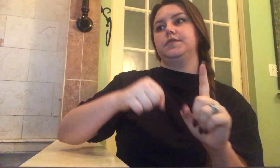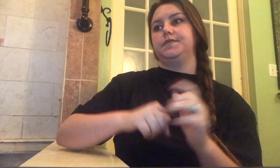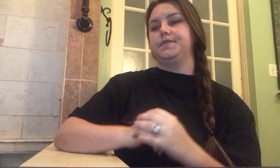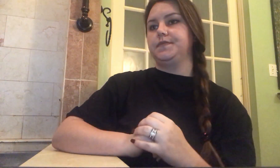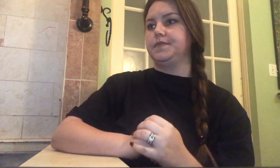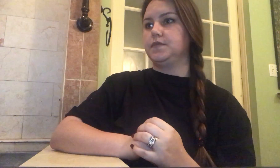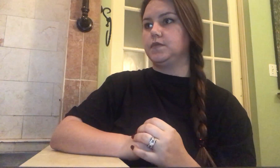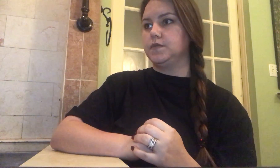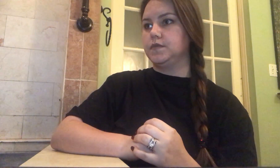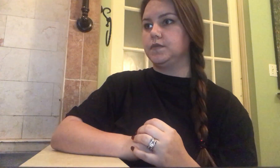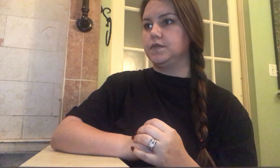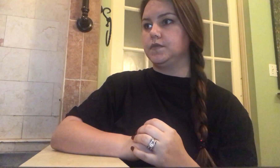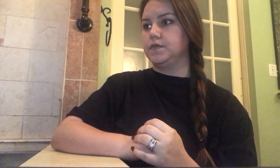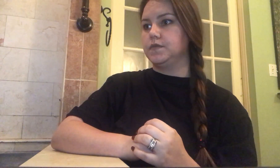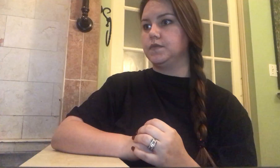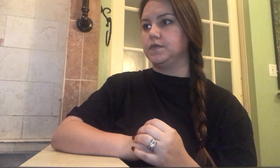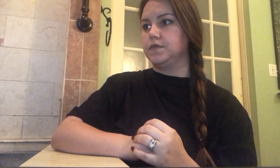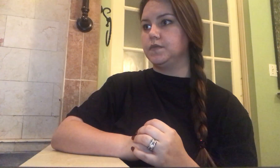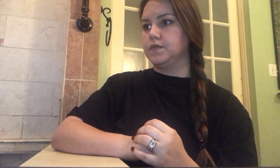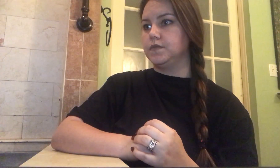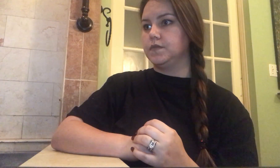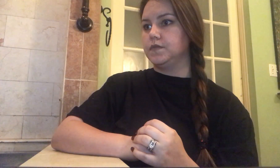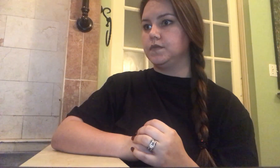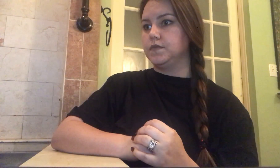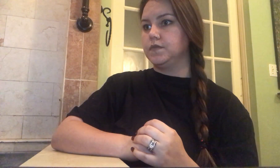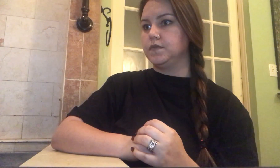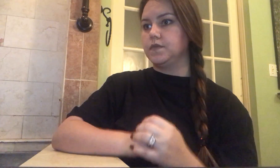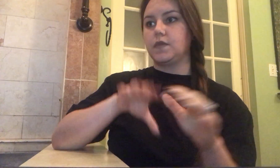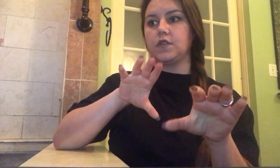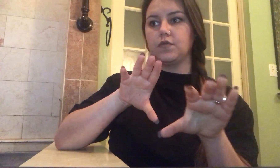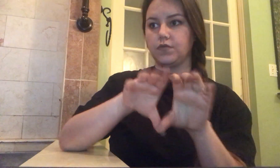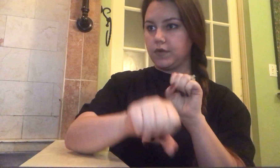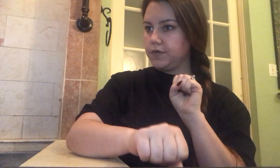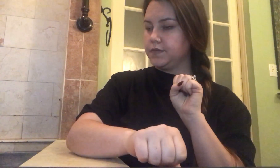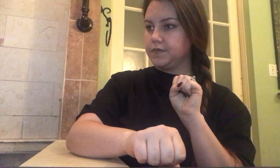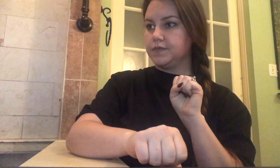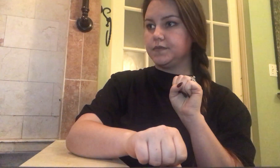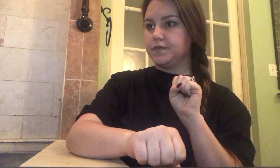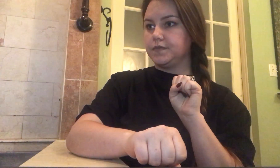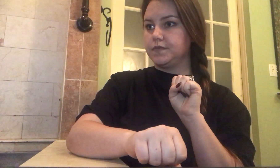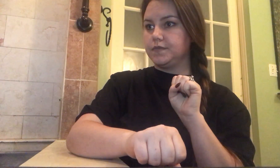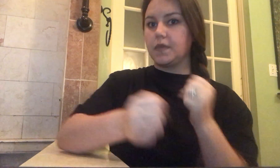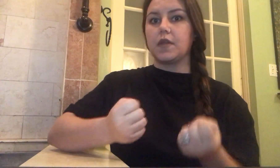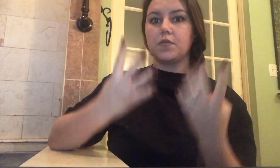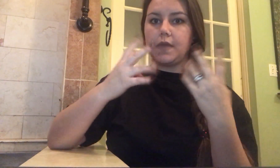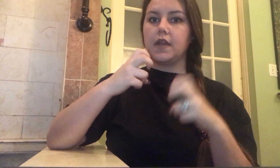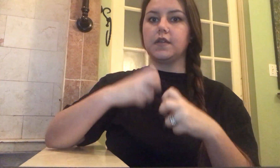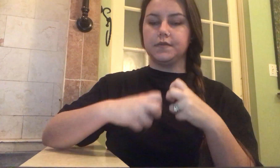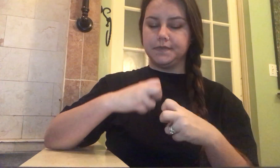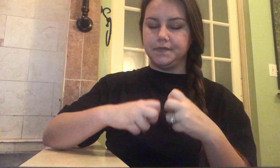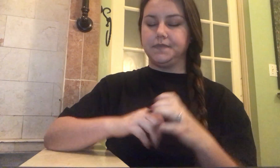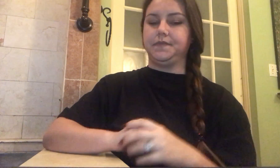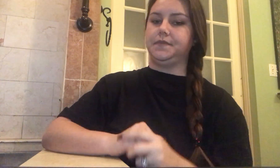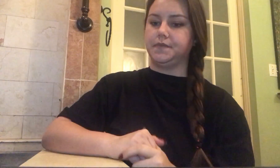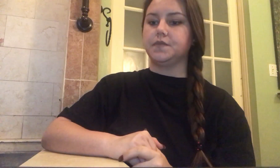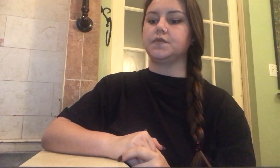every 6 American women has been the victim of an attempted or completed rape. Tens of millions of people around the world are slaves of one